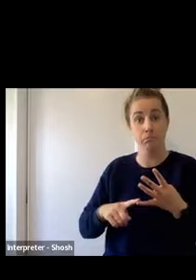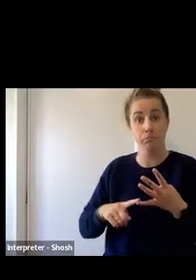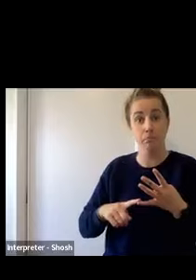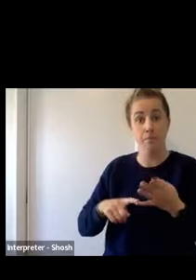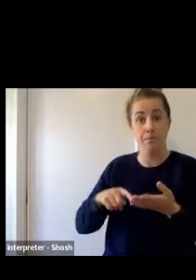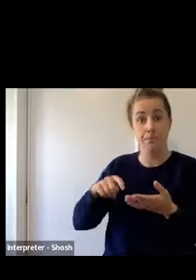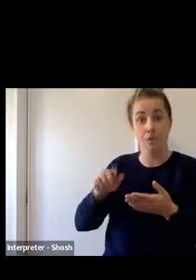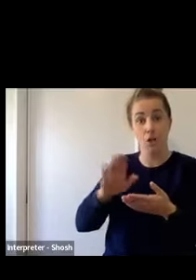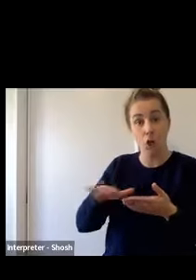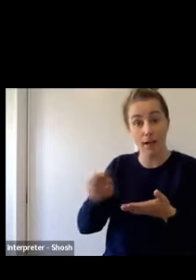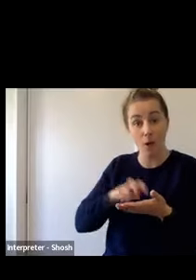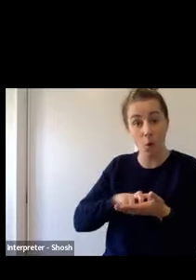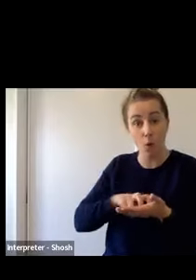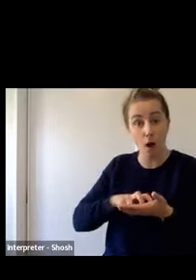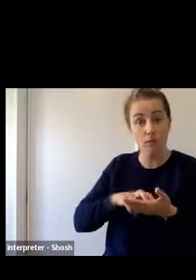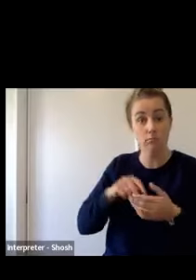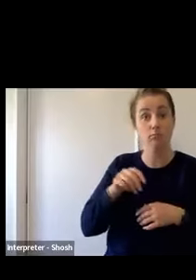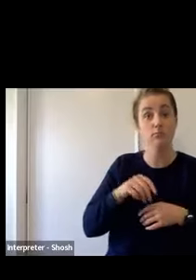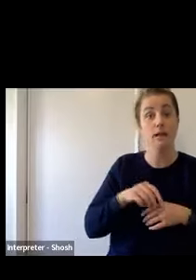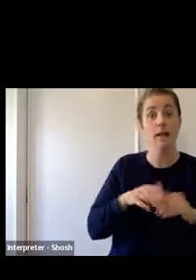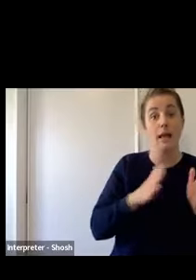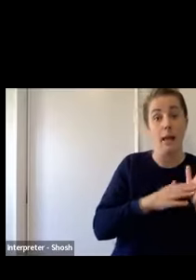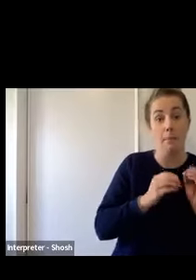MSD, and MBIE.